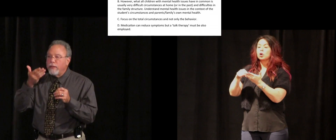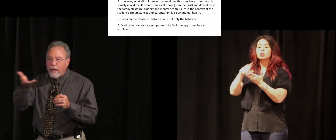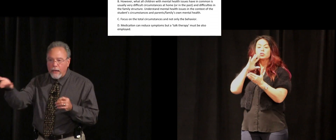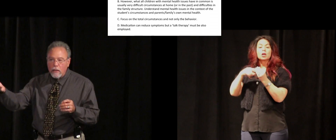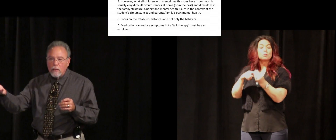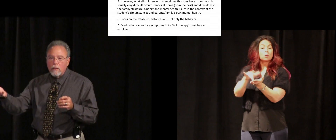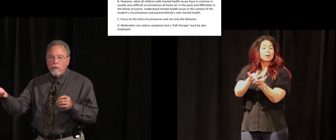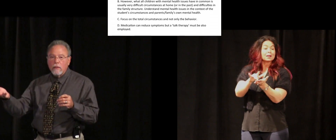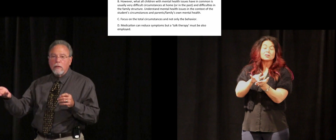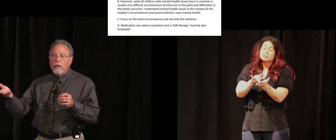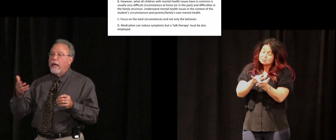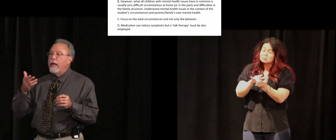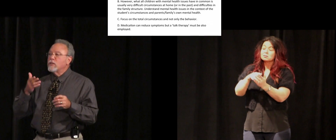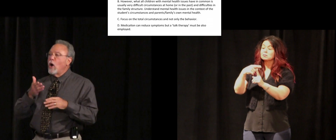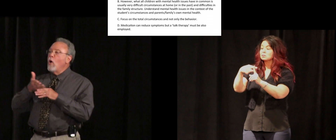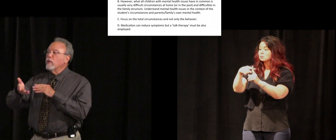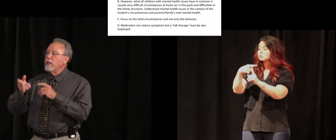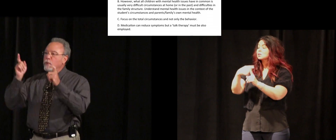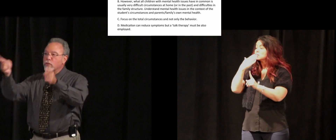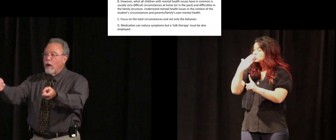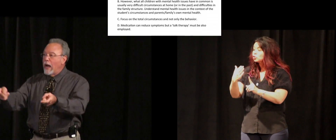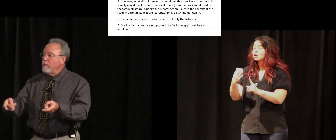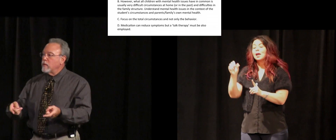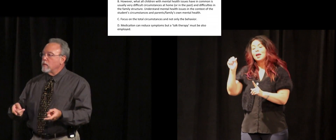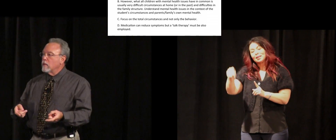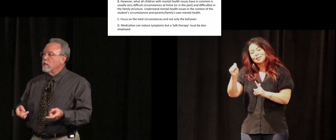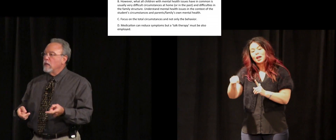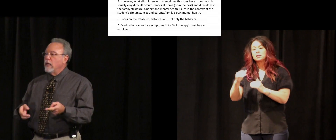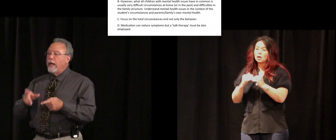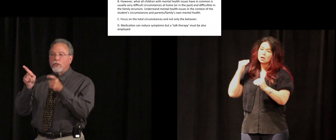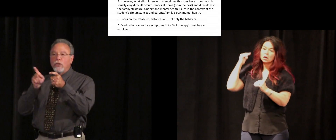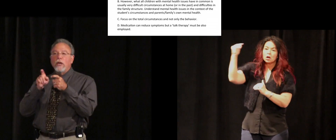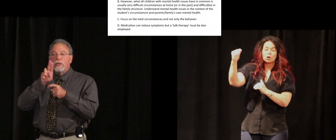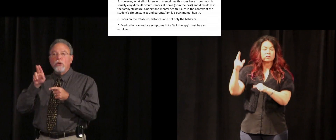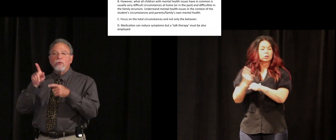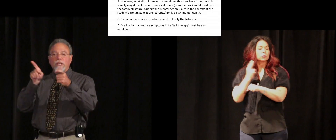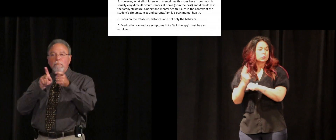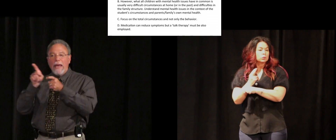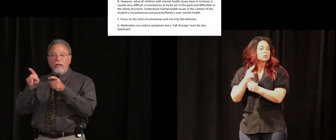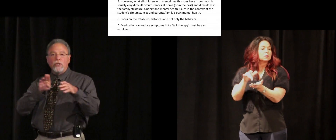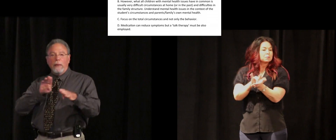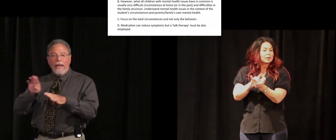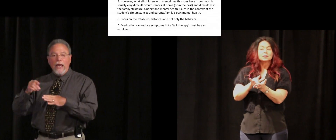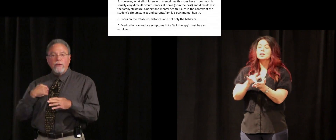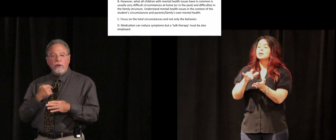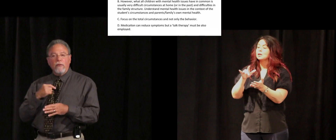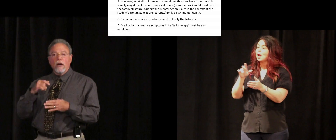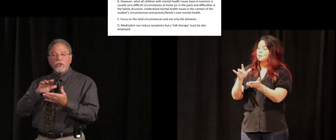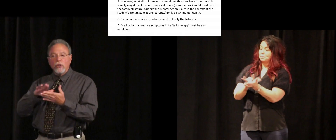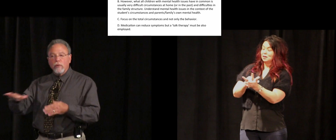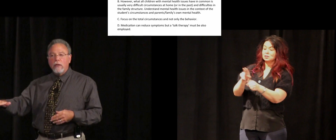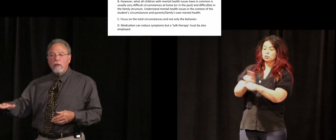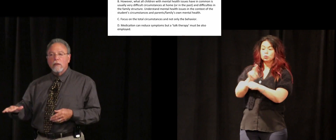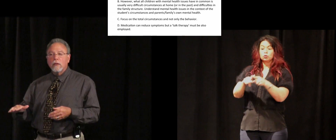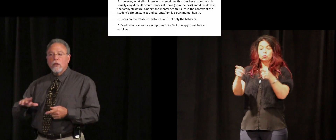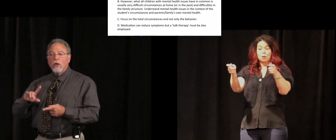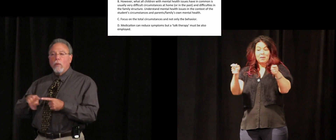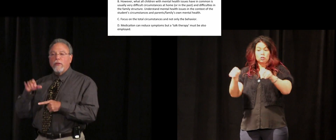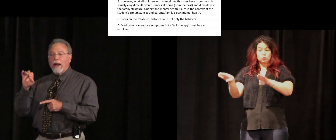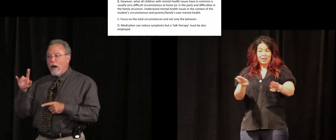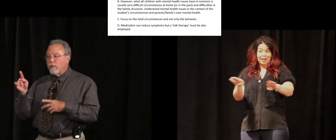So you identify them, and teaching children at any age the names of